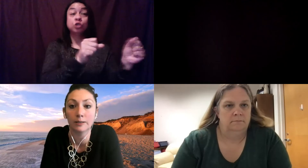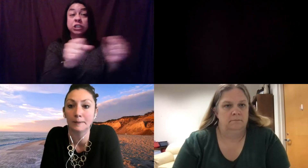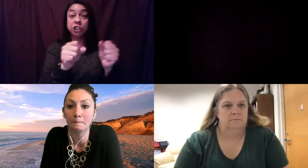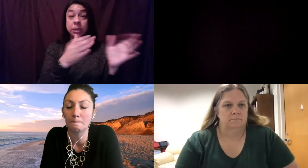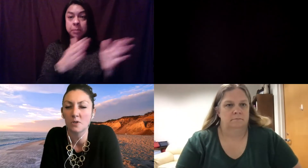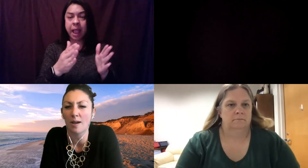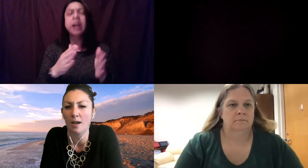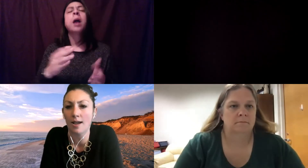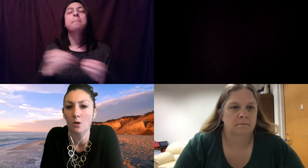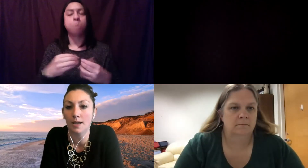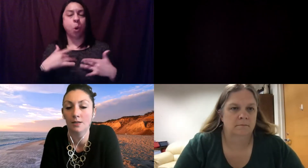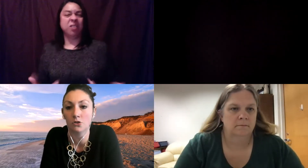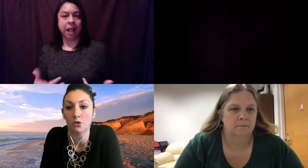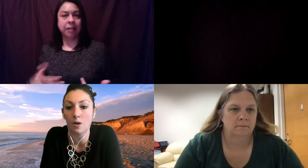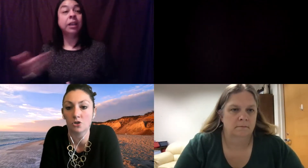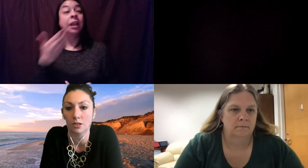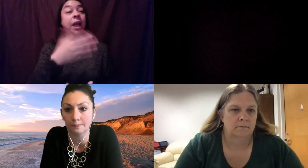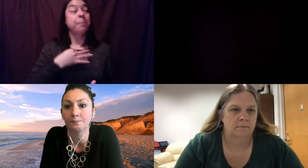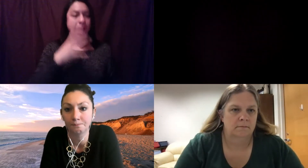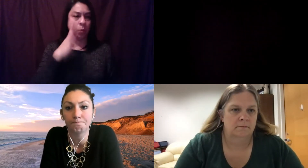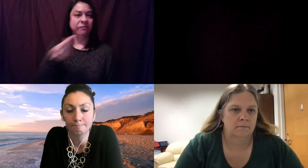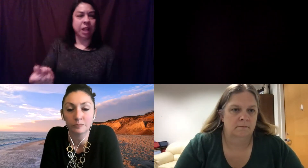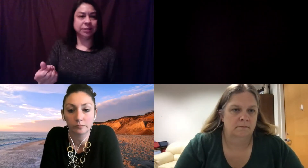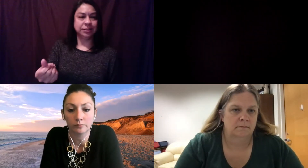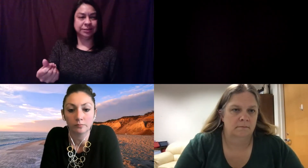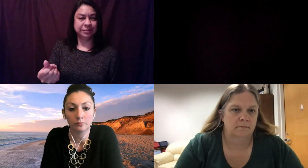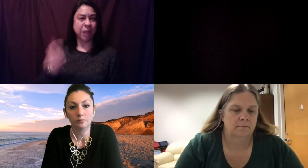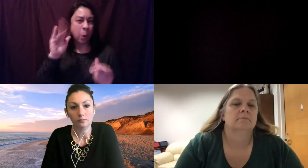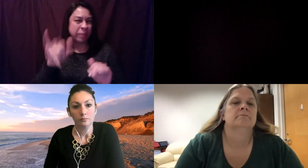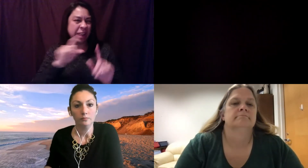funded. So I hope that answers your question.